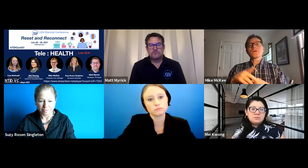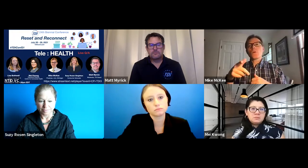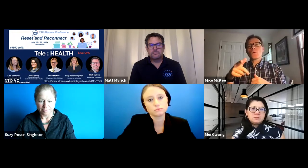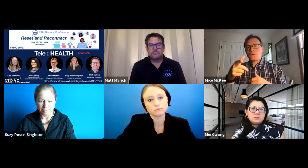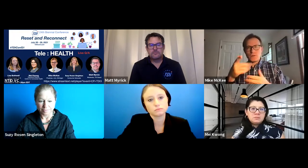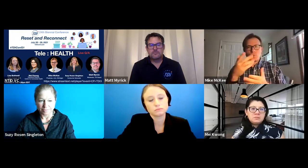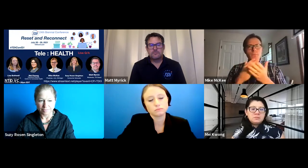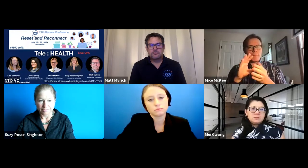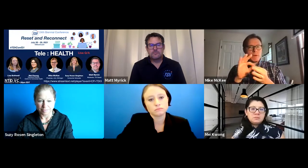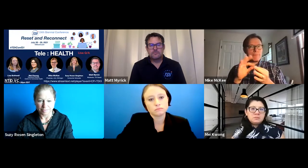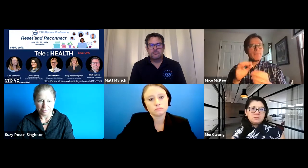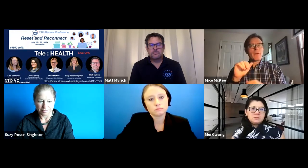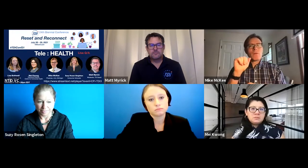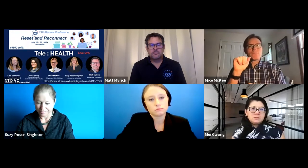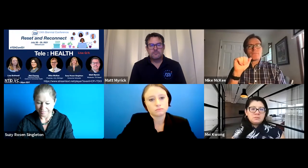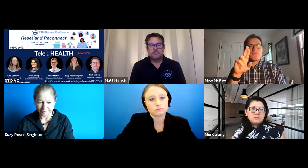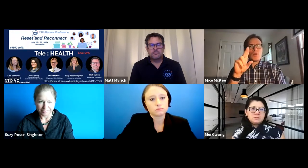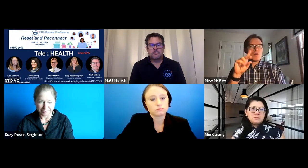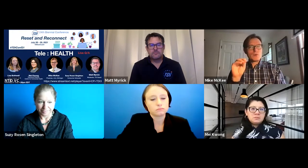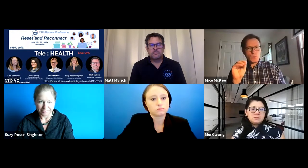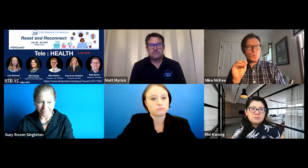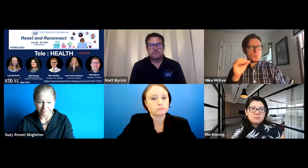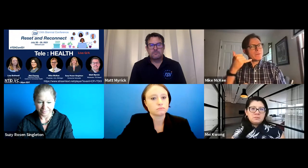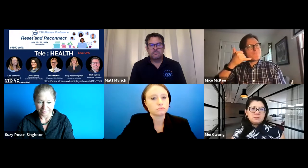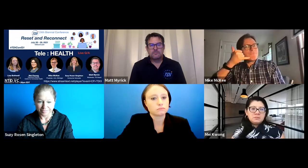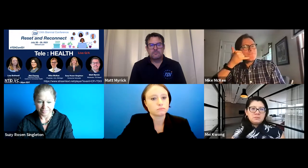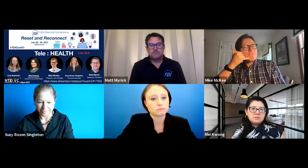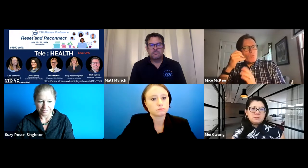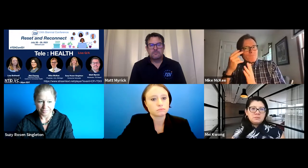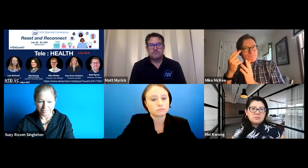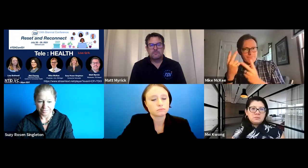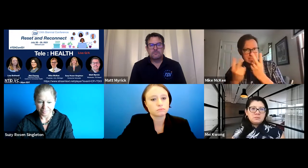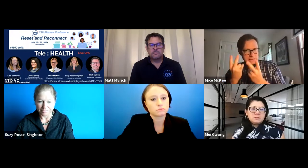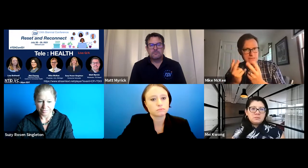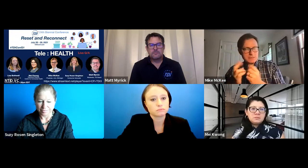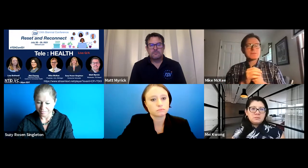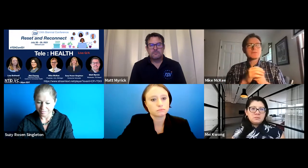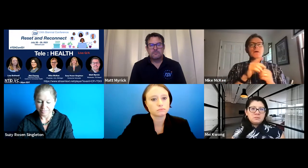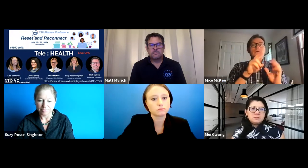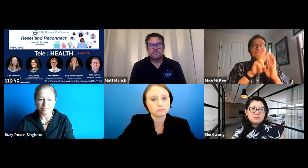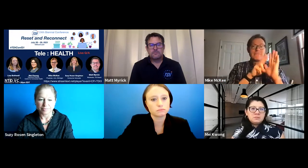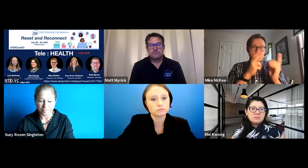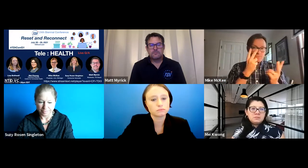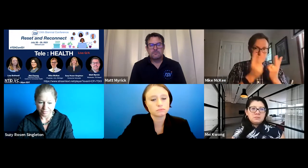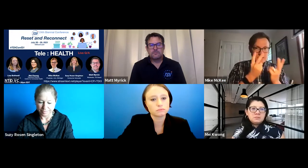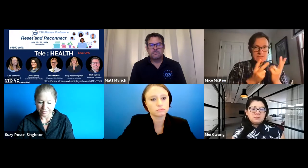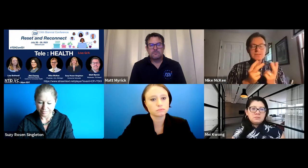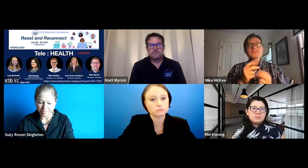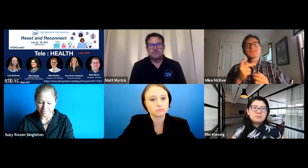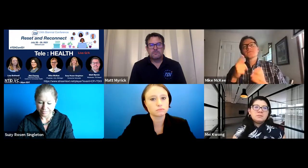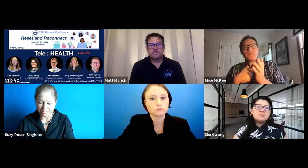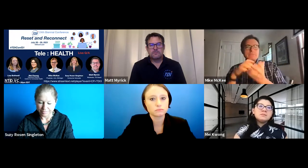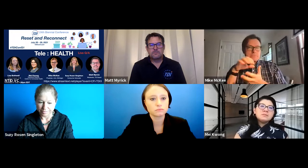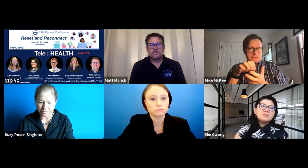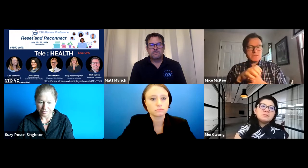have telehealth. So there's some people that mentioned audio. So those phone visits, also